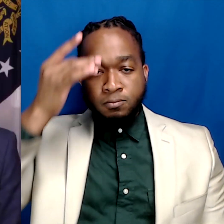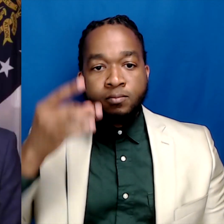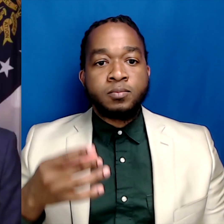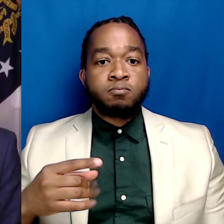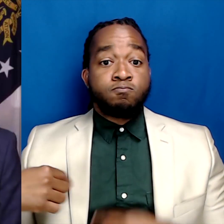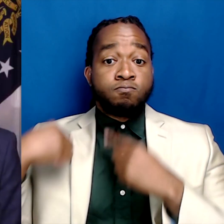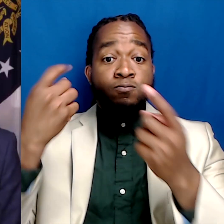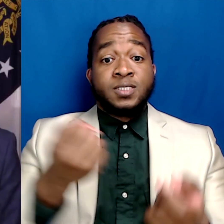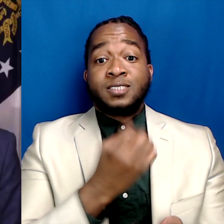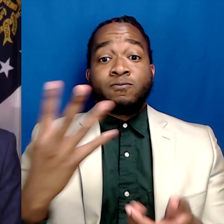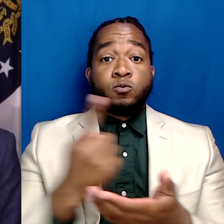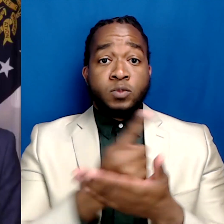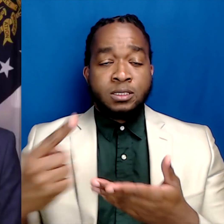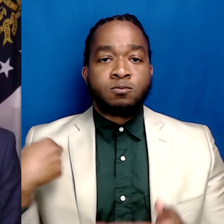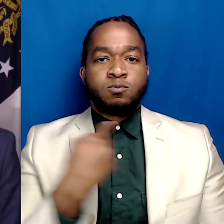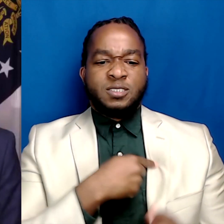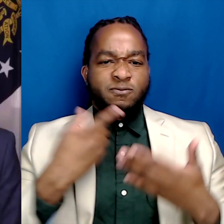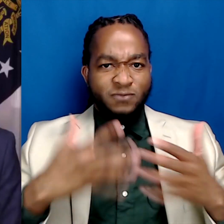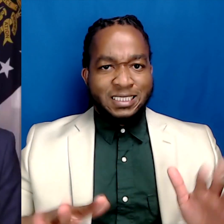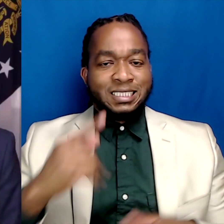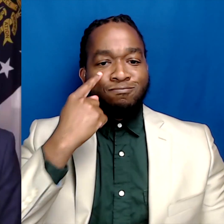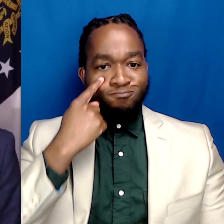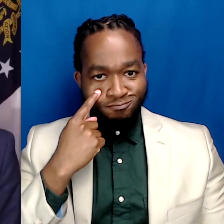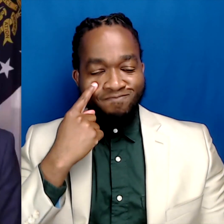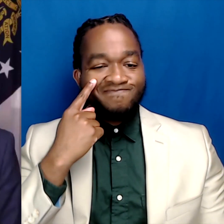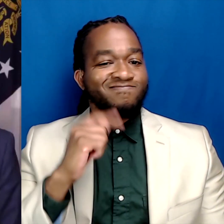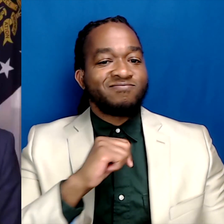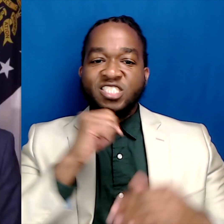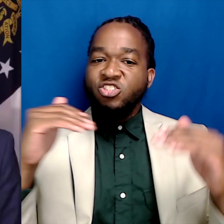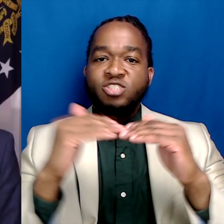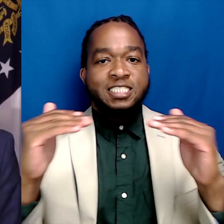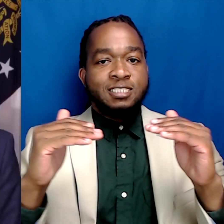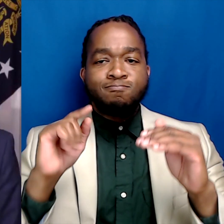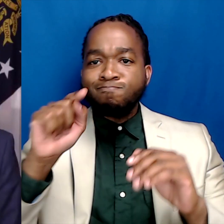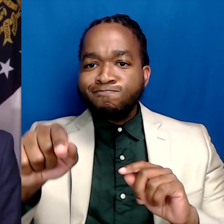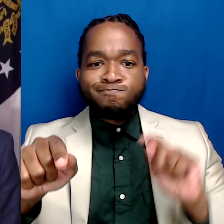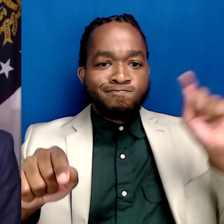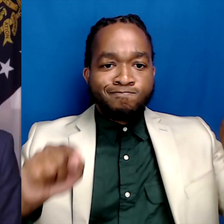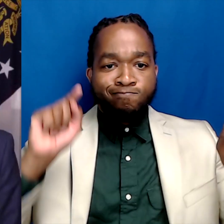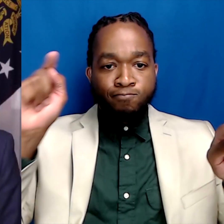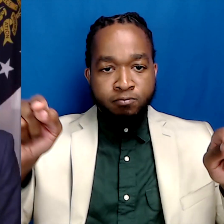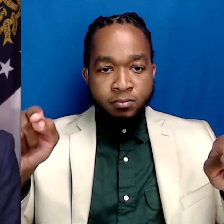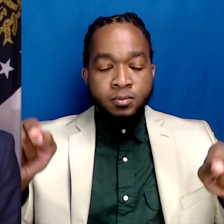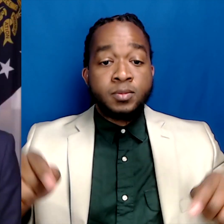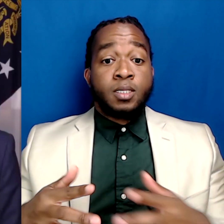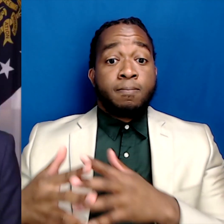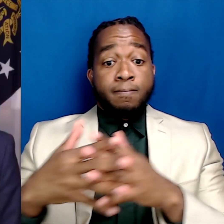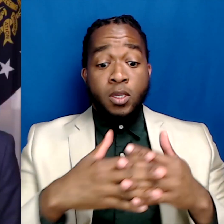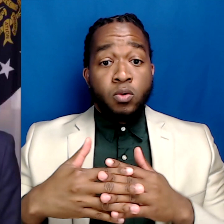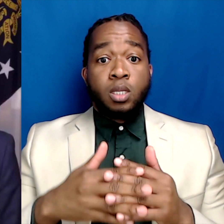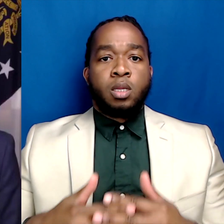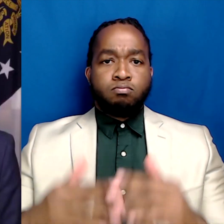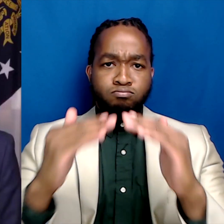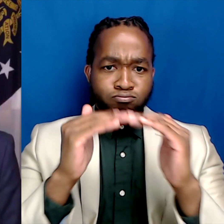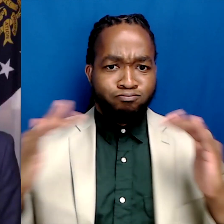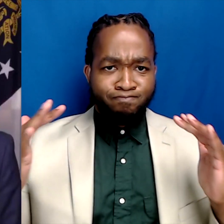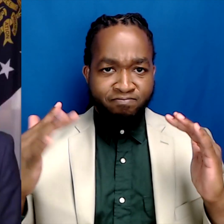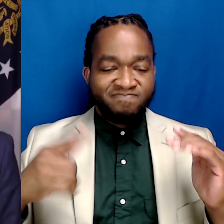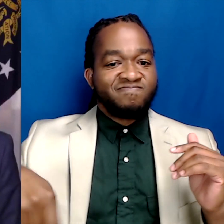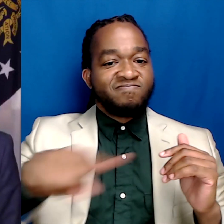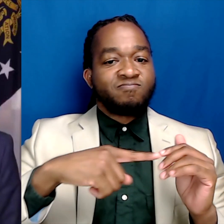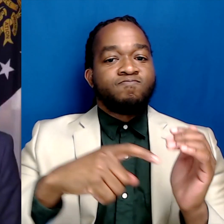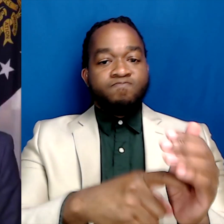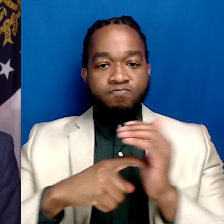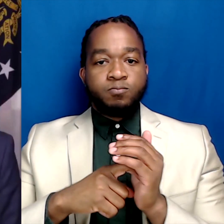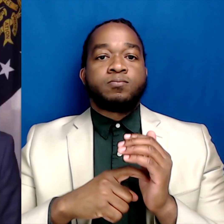not soon forget. Over the last several weeks, we have all witnessed injustice with our own eyes. And in every corner